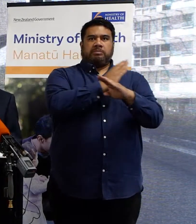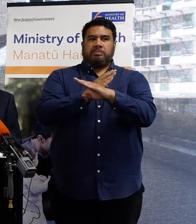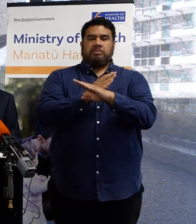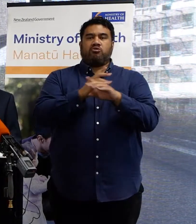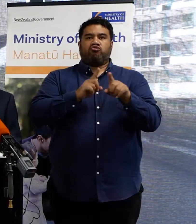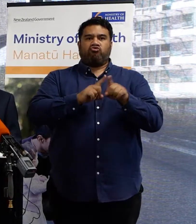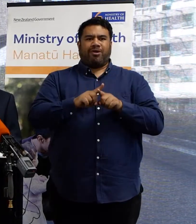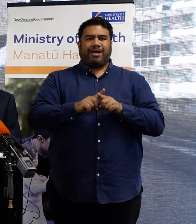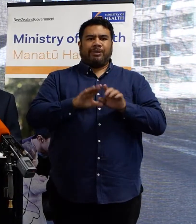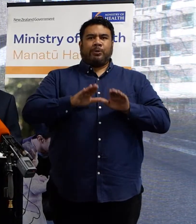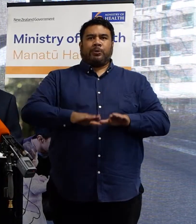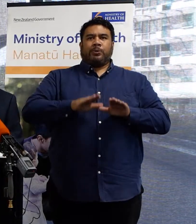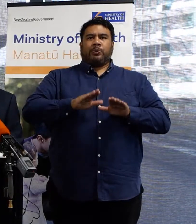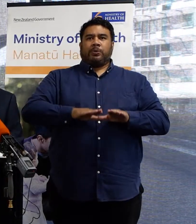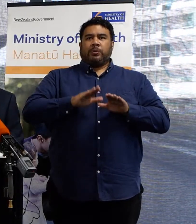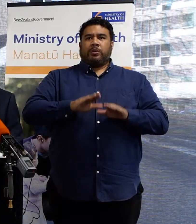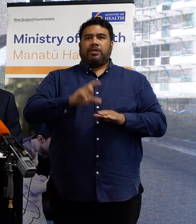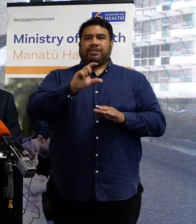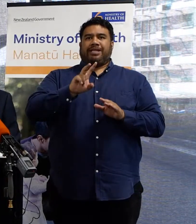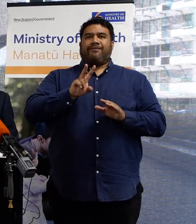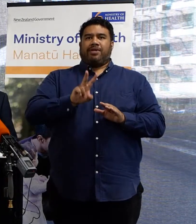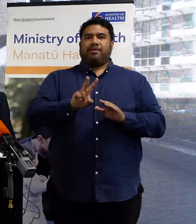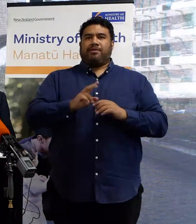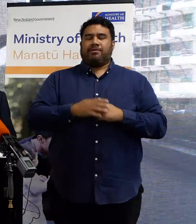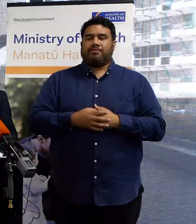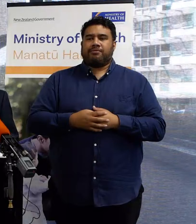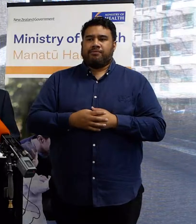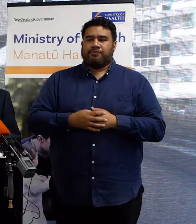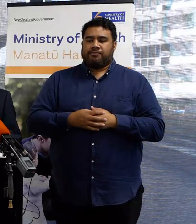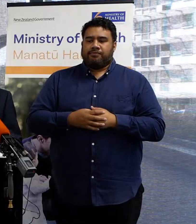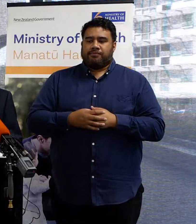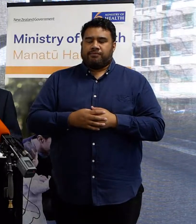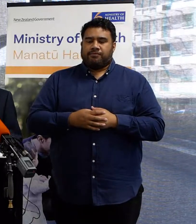jurisdictions in response to these numbers.